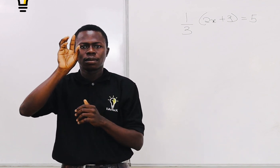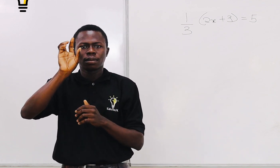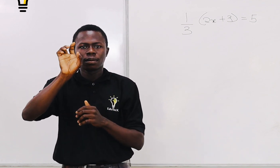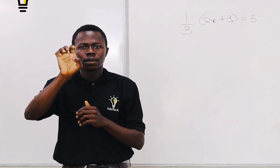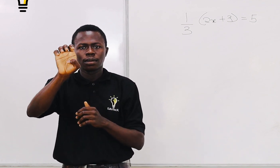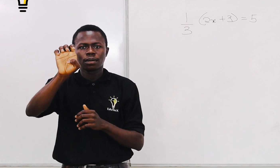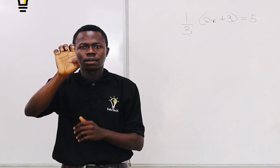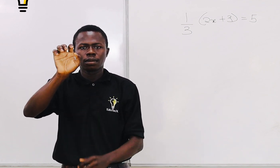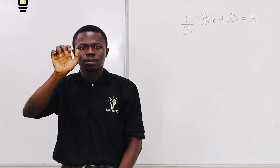Least spelled